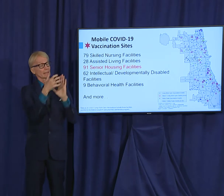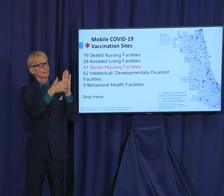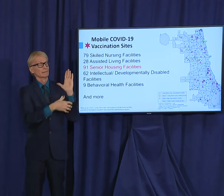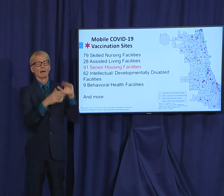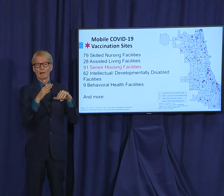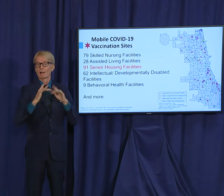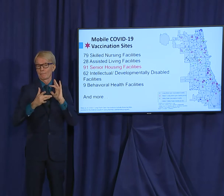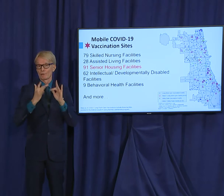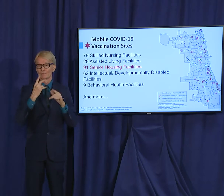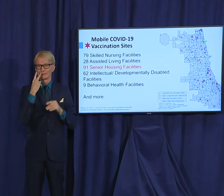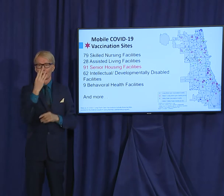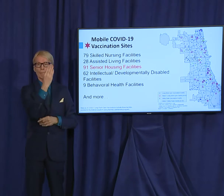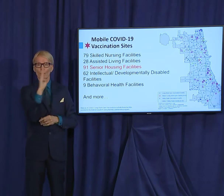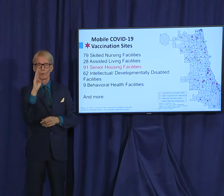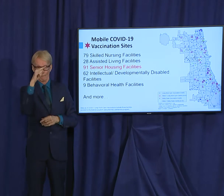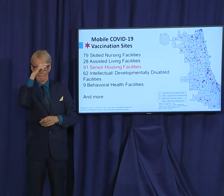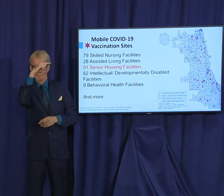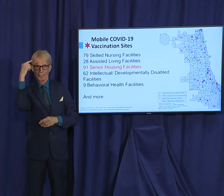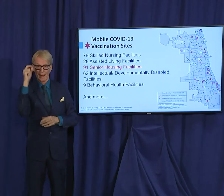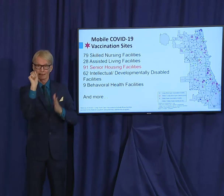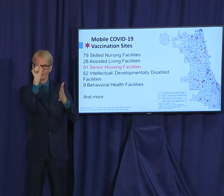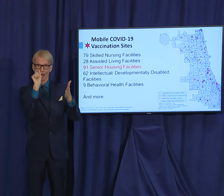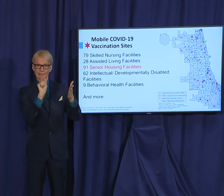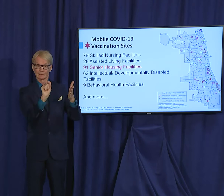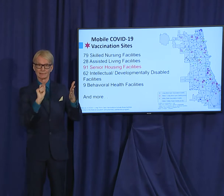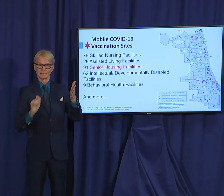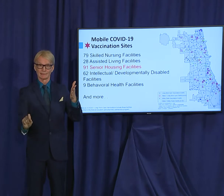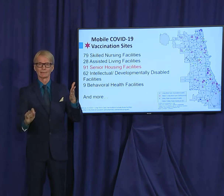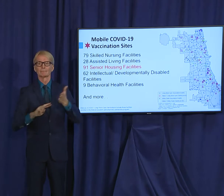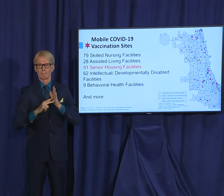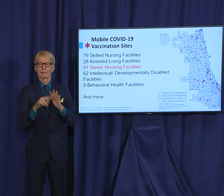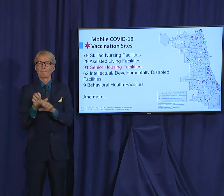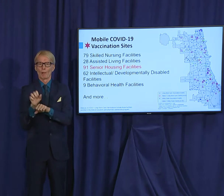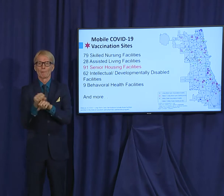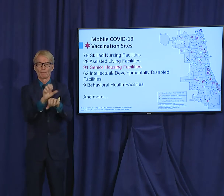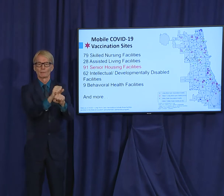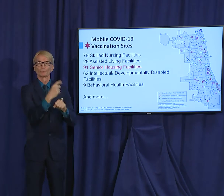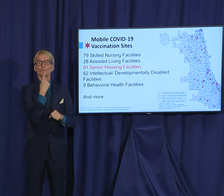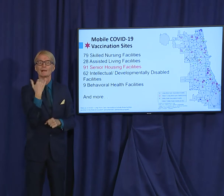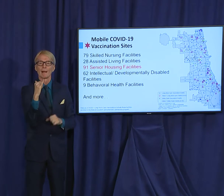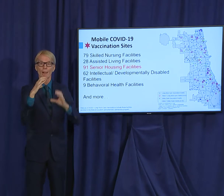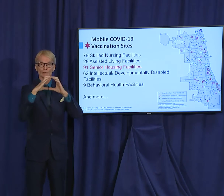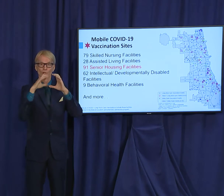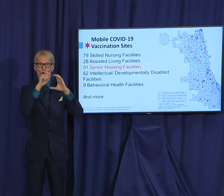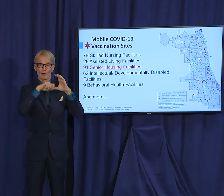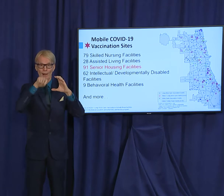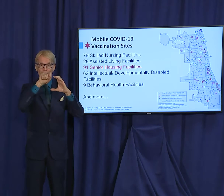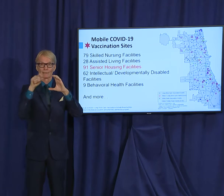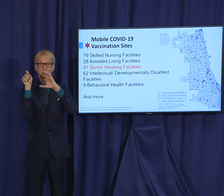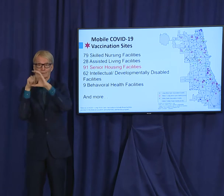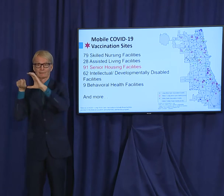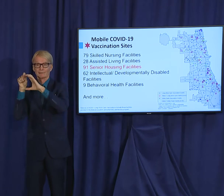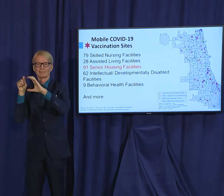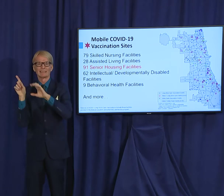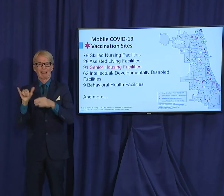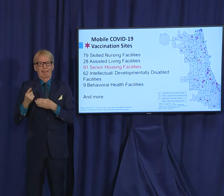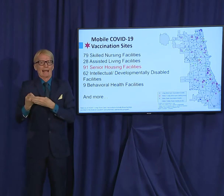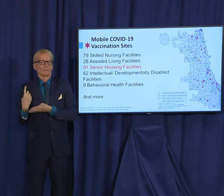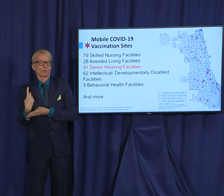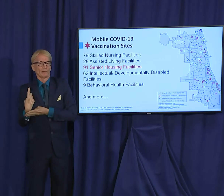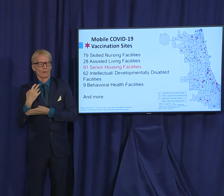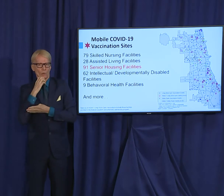online, the blue and the black dots represent where we've had appointments. The red and yellow circles are where we were last week. And we've worked hard to